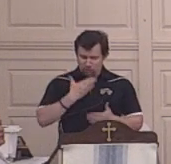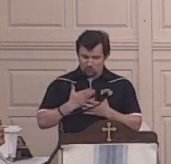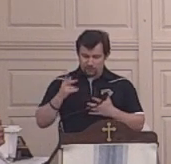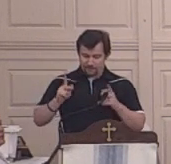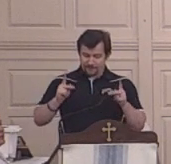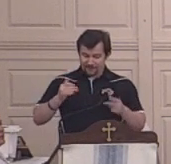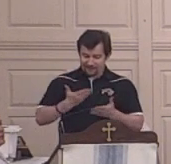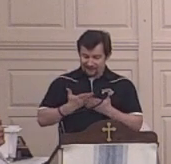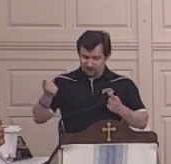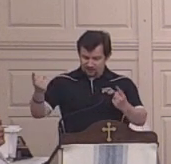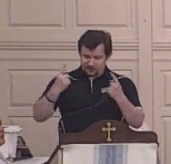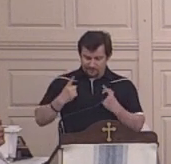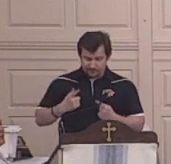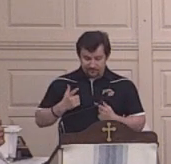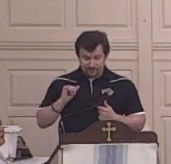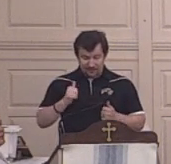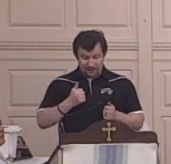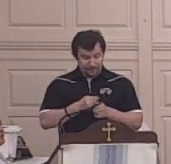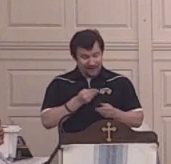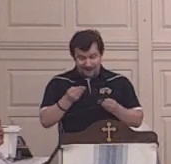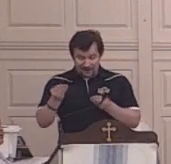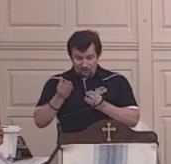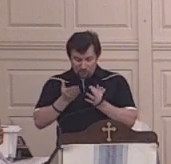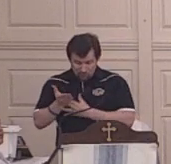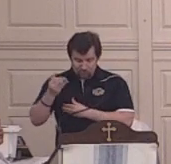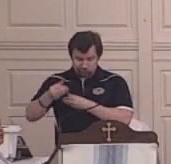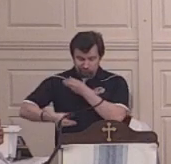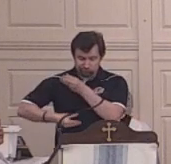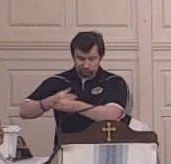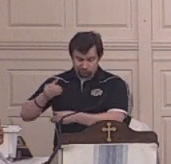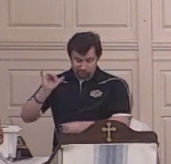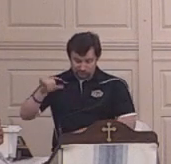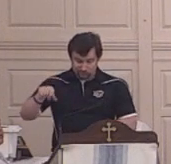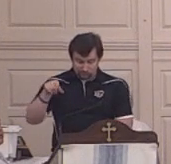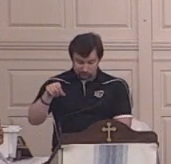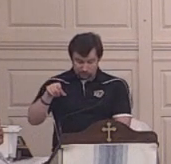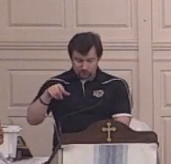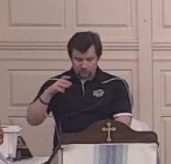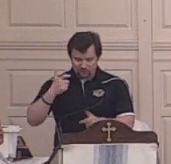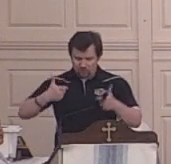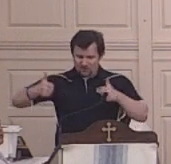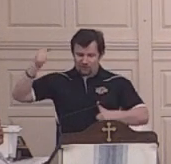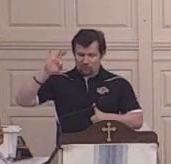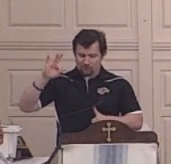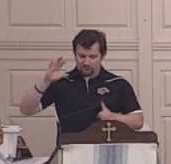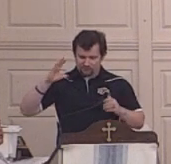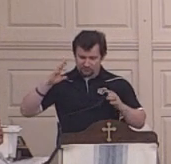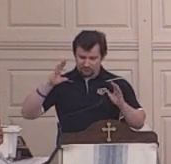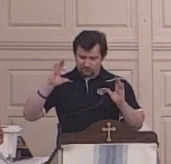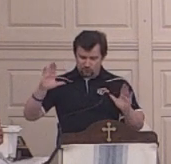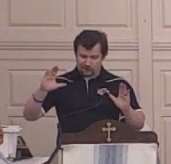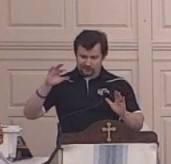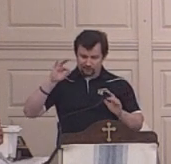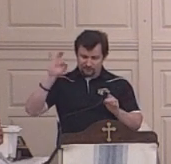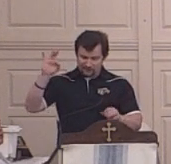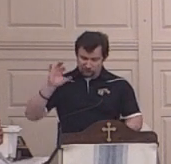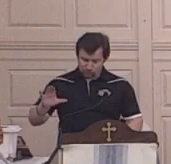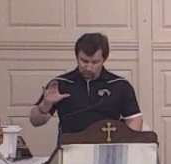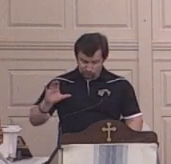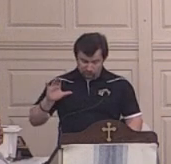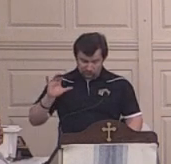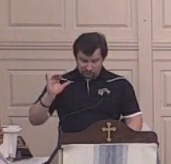high priest of the good things that have come to be, passing through the greater and more